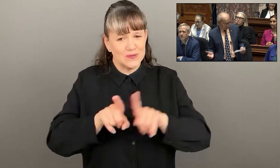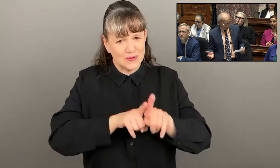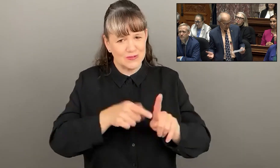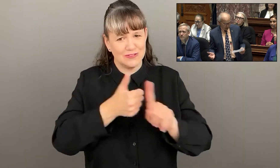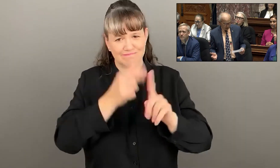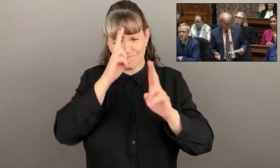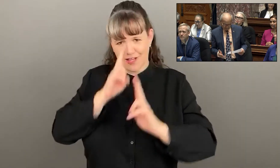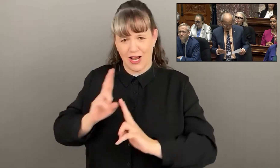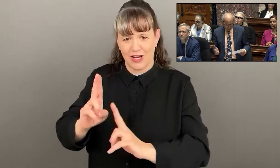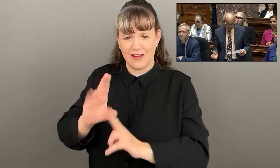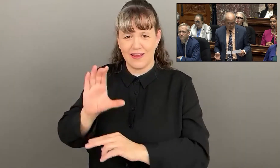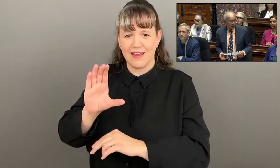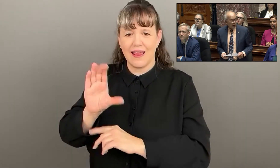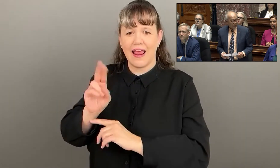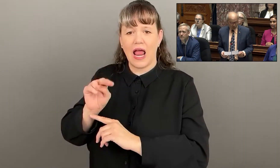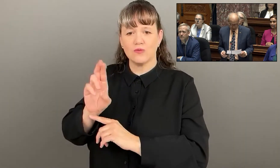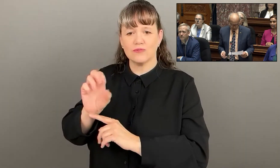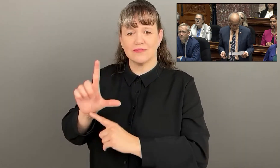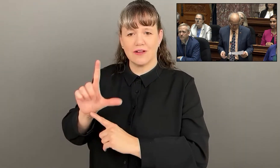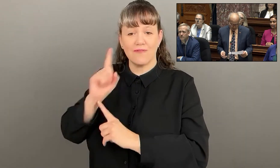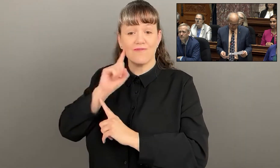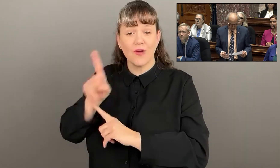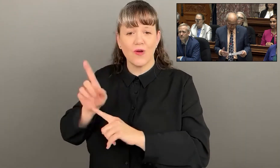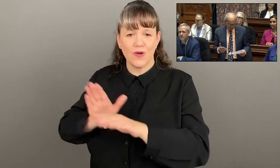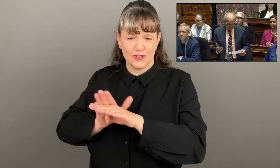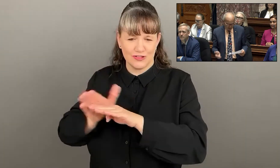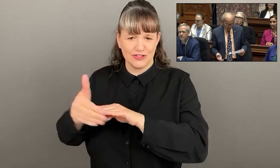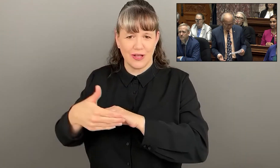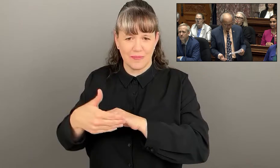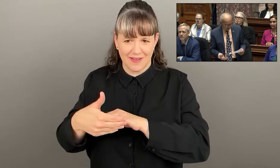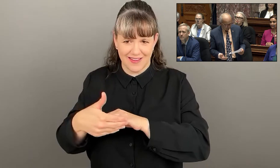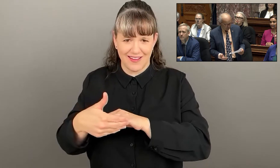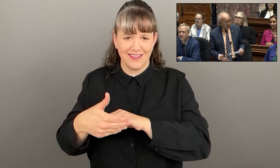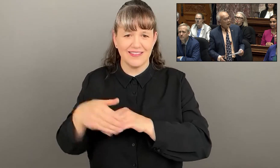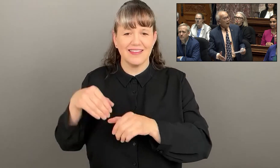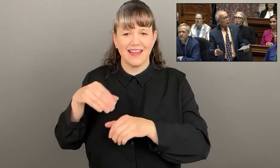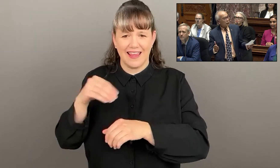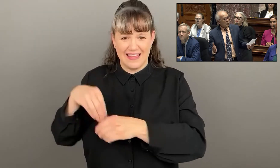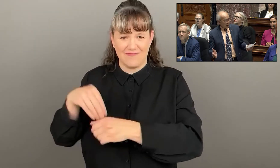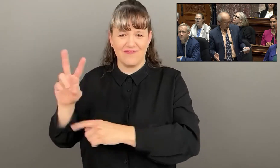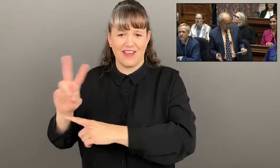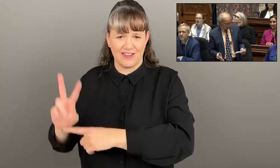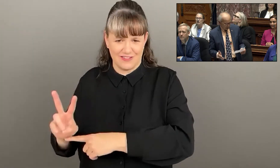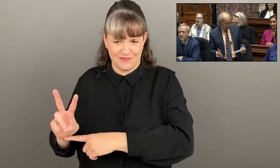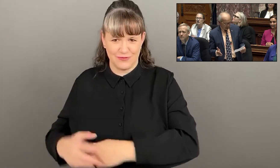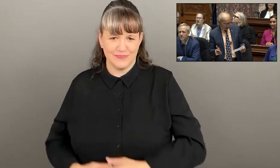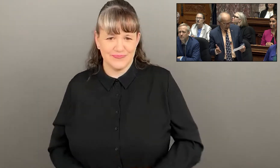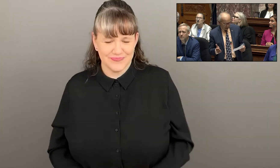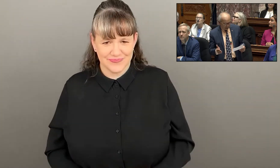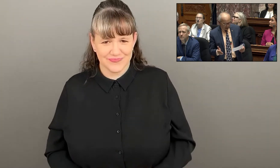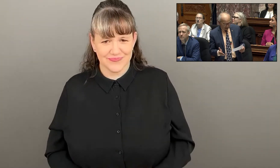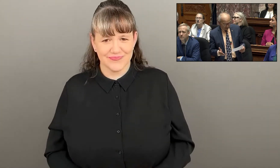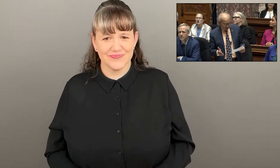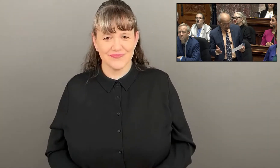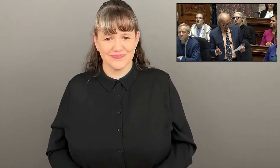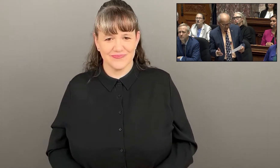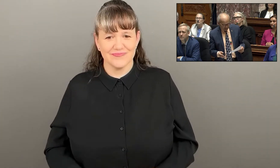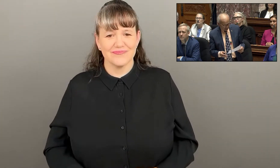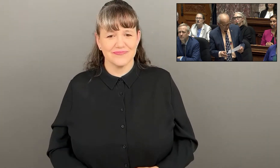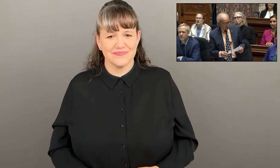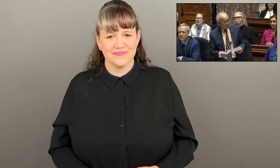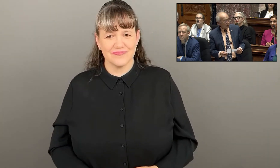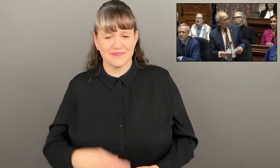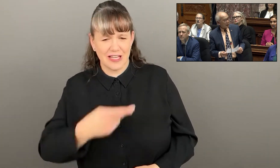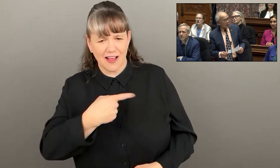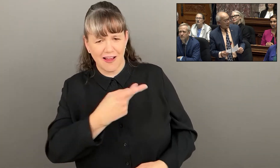always appreciate getting together with Dr. Francis and a great conversation. So would the House please make Dr.